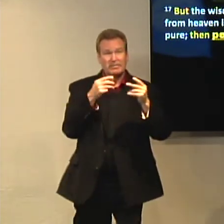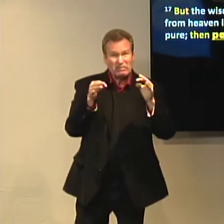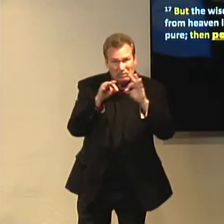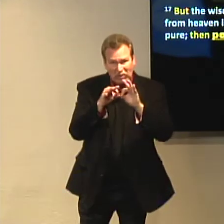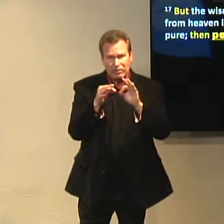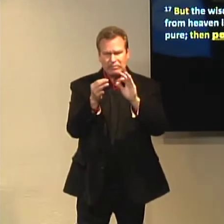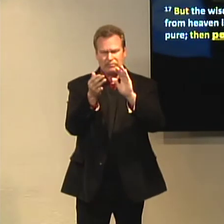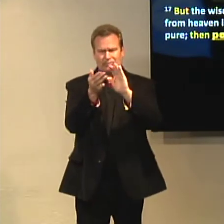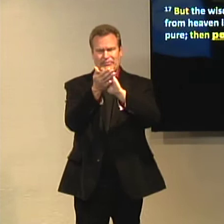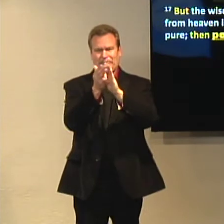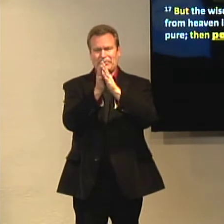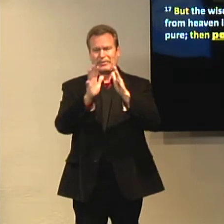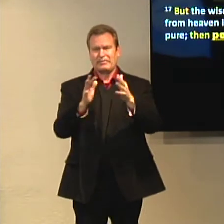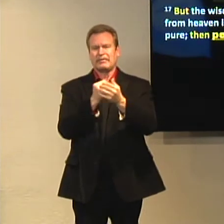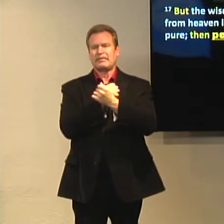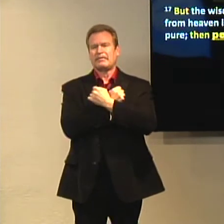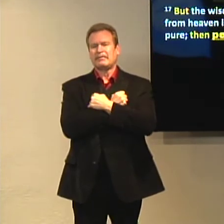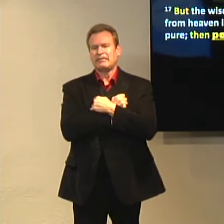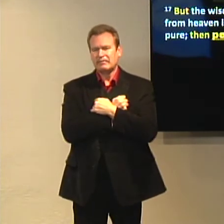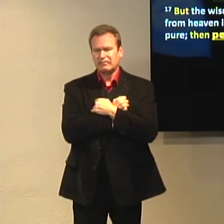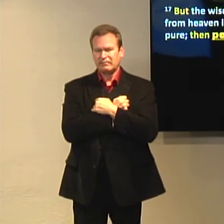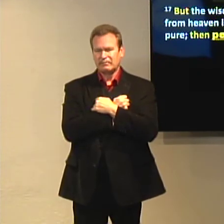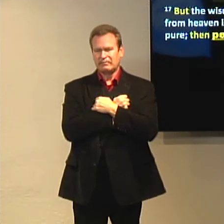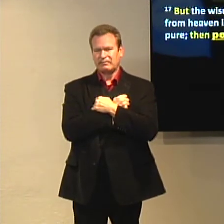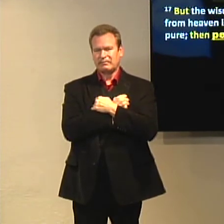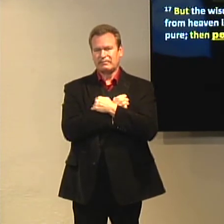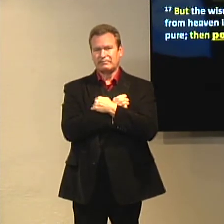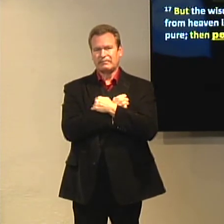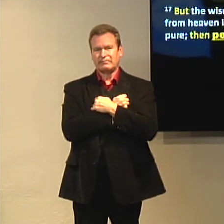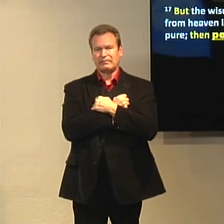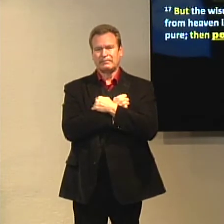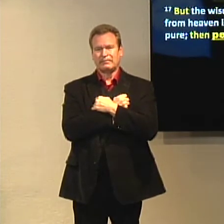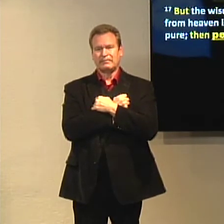And James goes on to say that it is peace-loving.